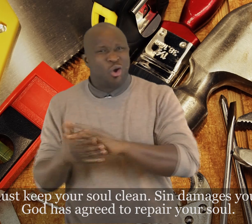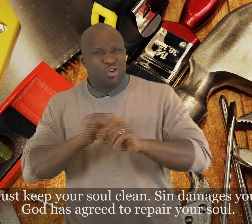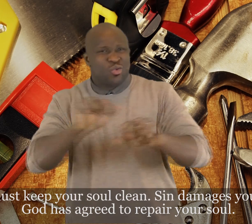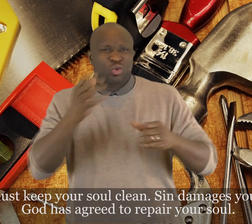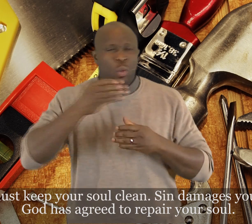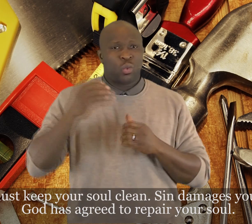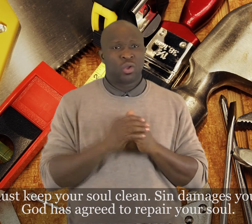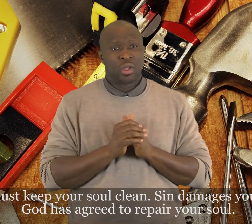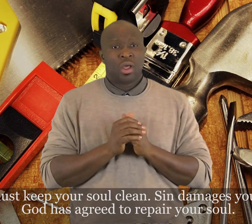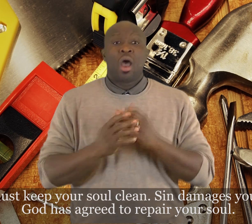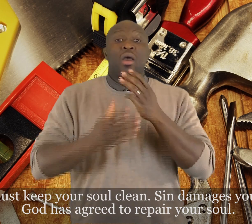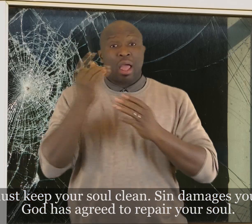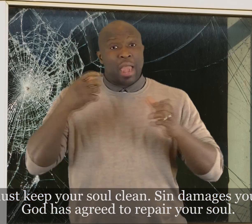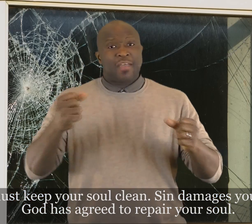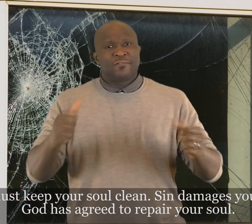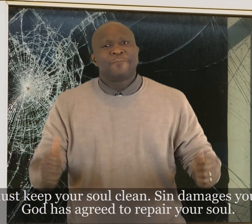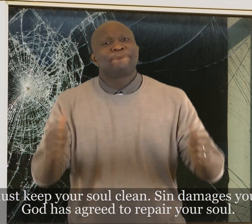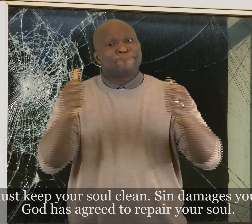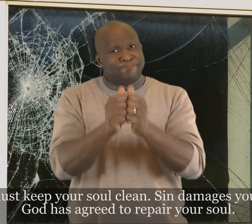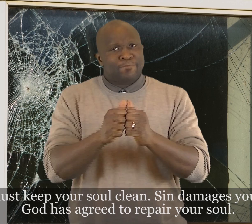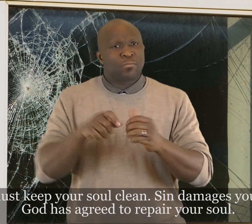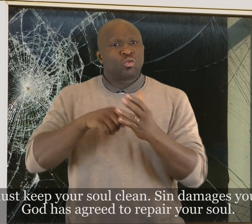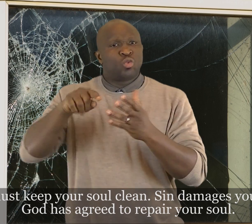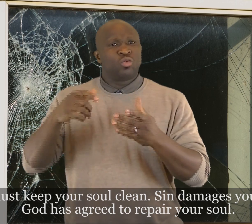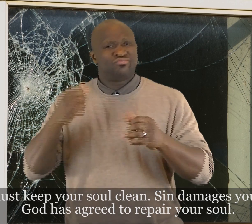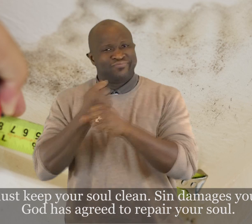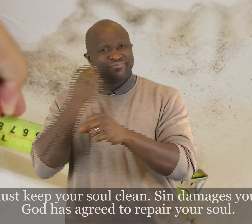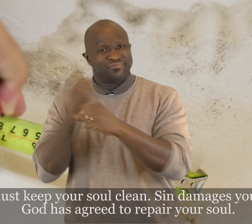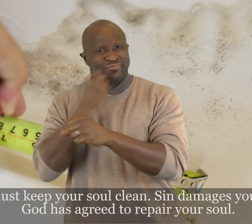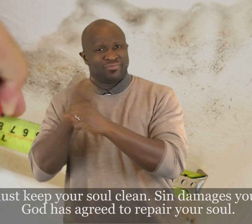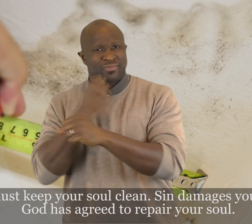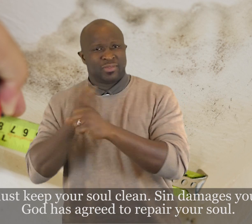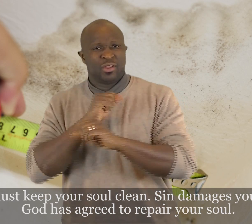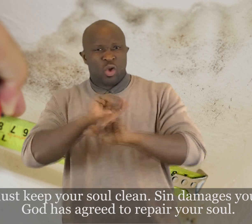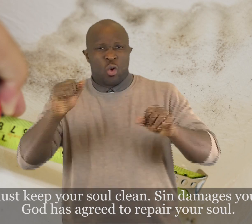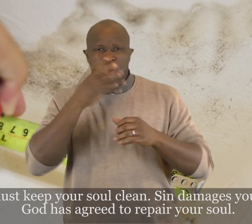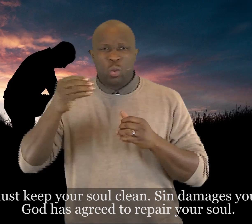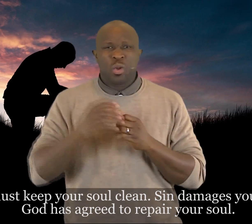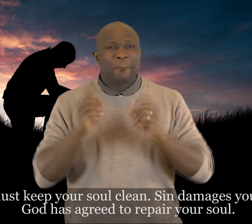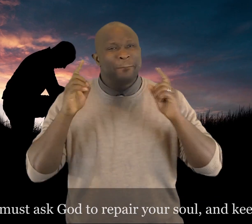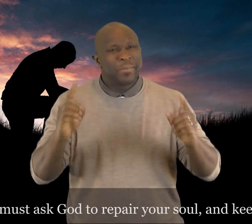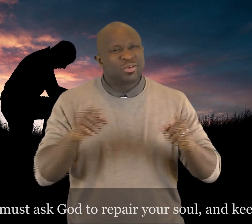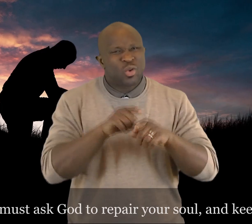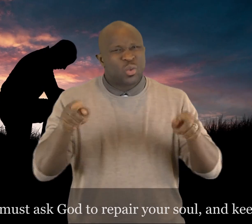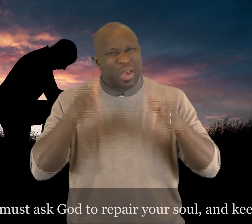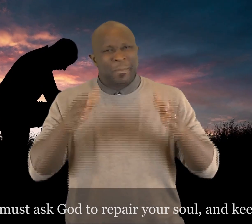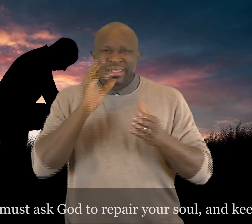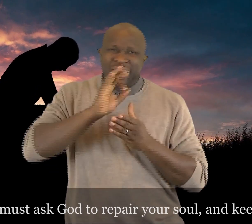it repaired. If you have any trouble, it's in the rental agreement. Call upon his